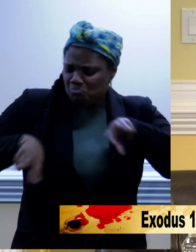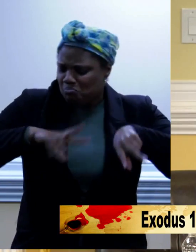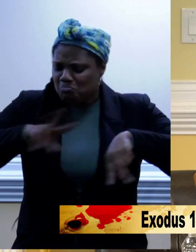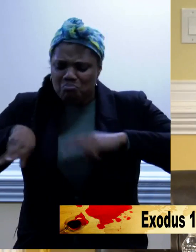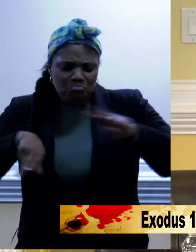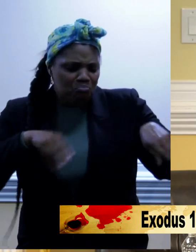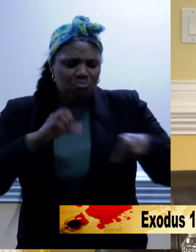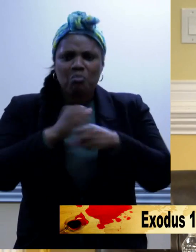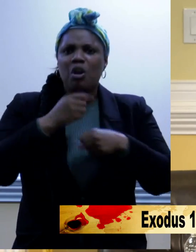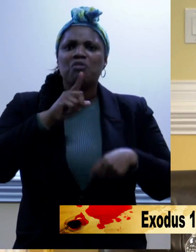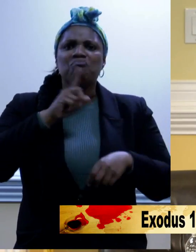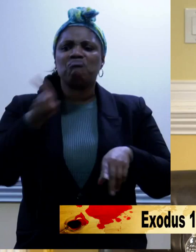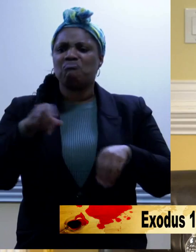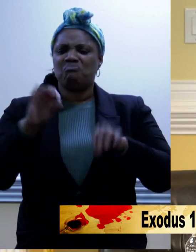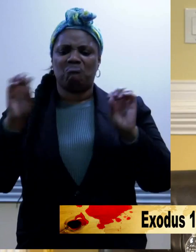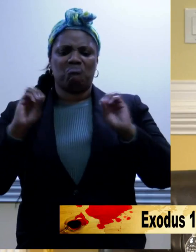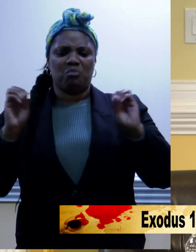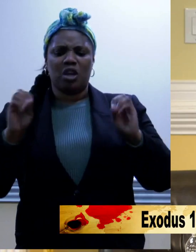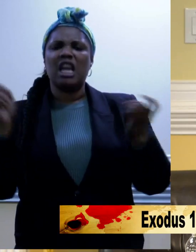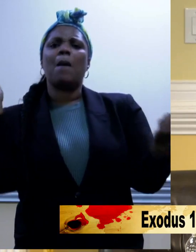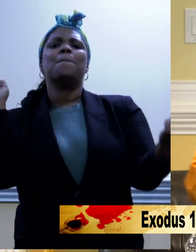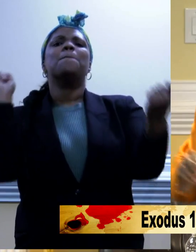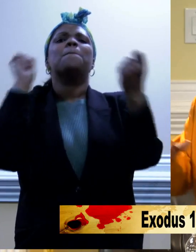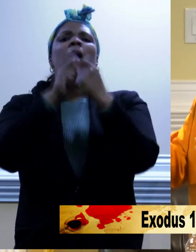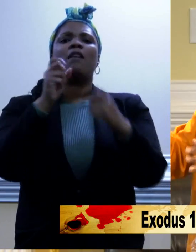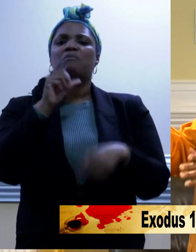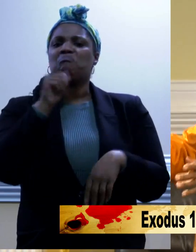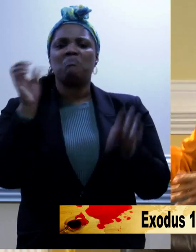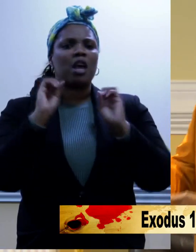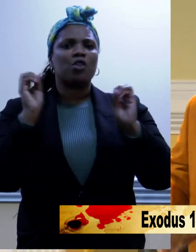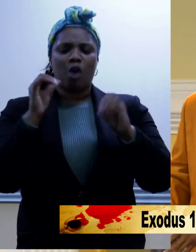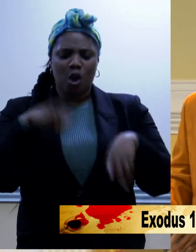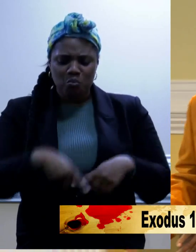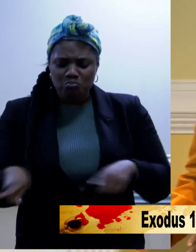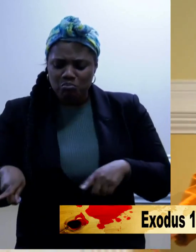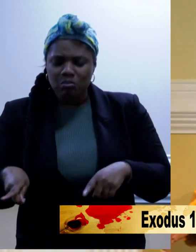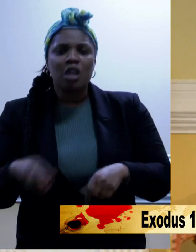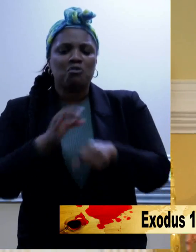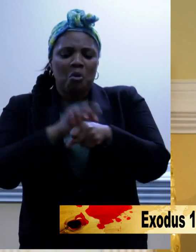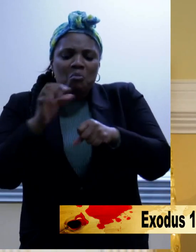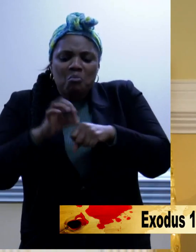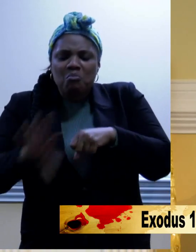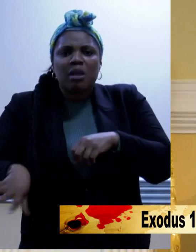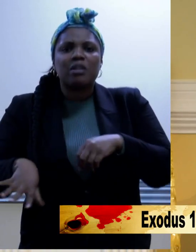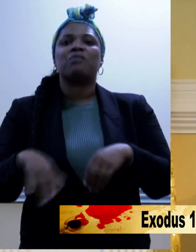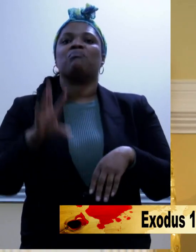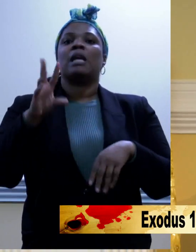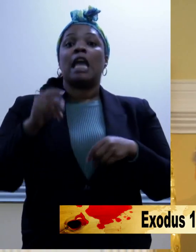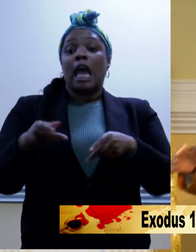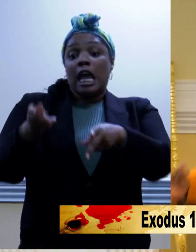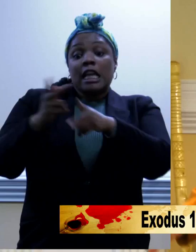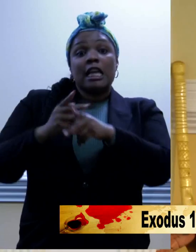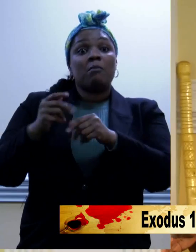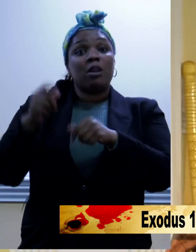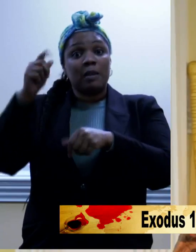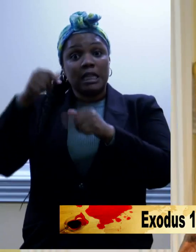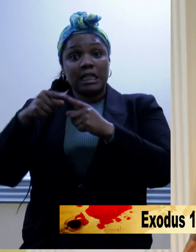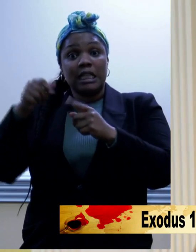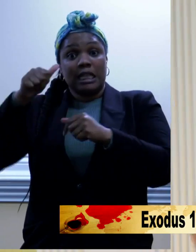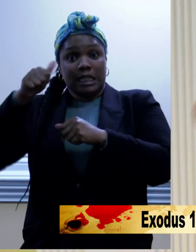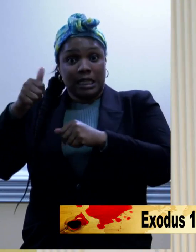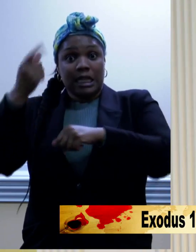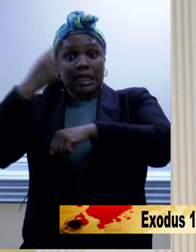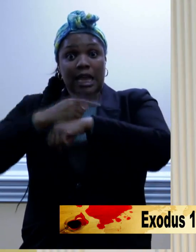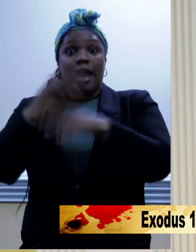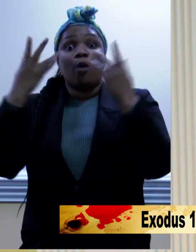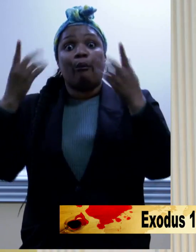no flaws or nothing. And you got to put him up on the 10th day right. And keep him there until the 14th day of the month,